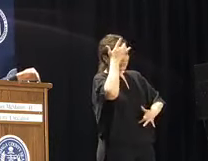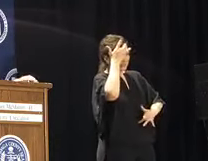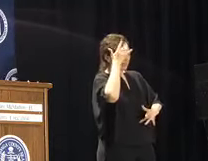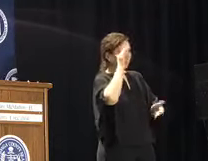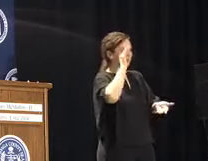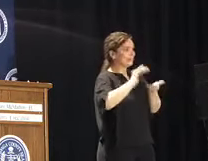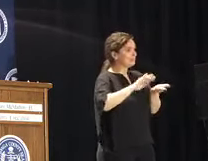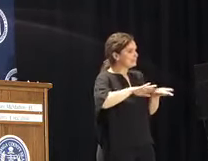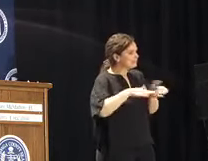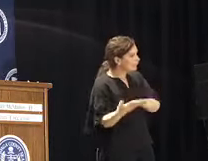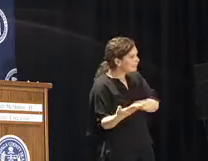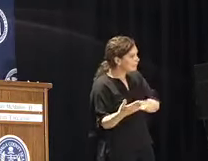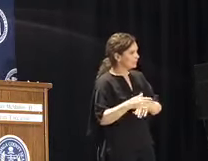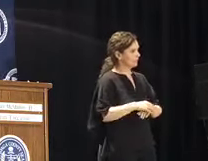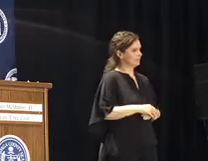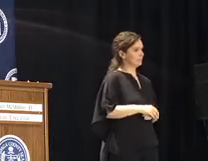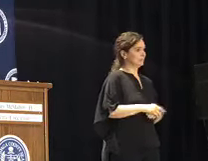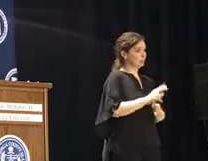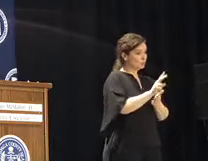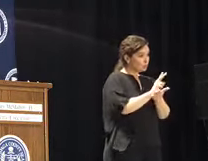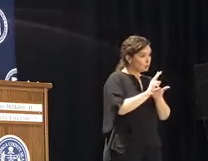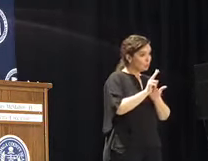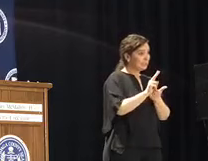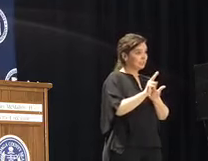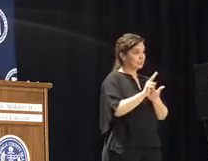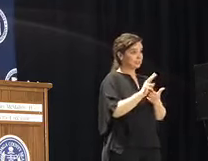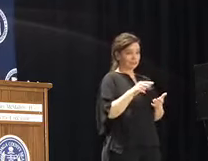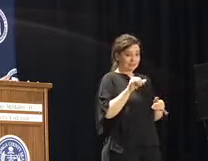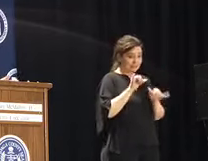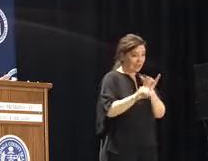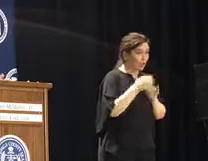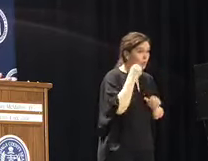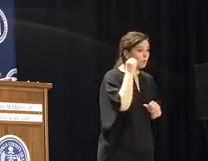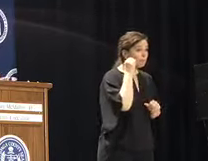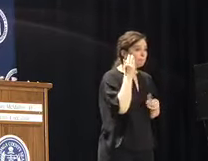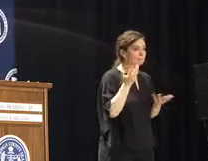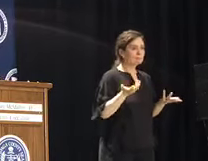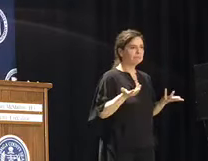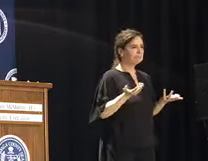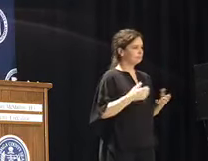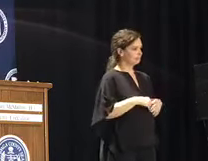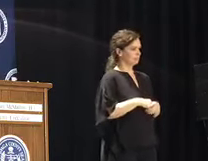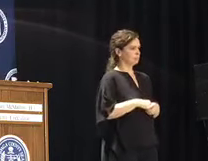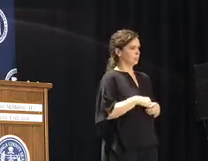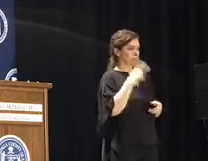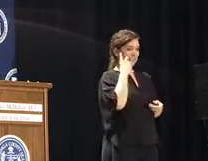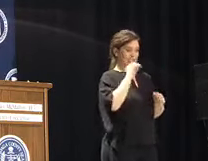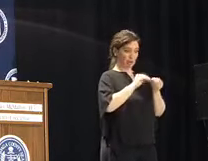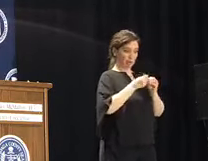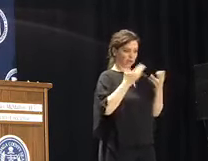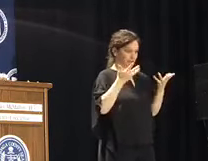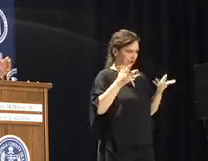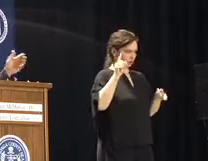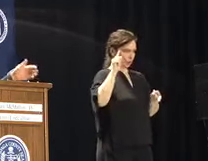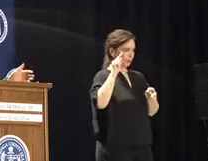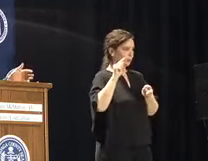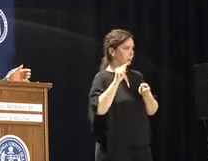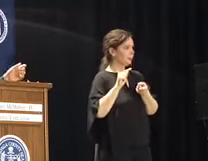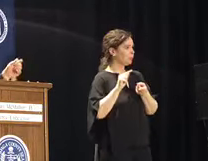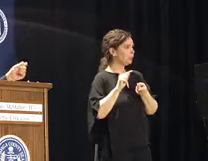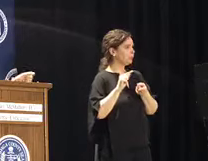down. As soon as that curve starts coming down, and we in a systematic way, then maybe we talk